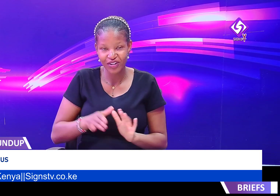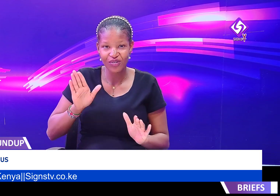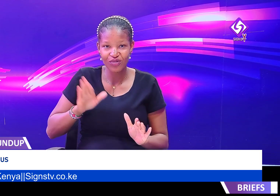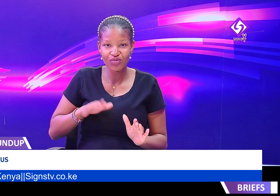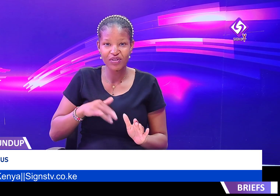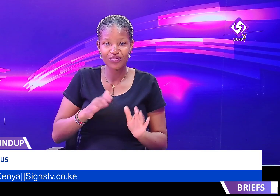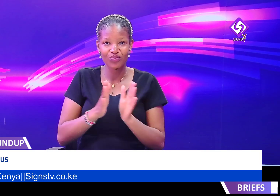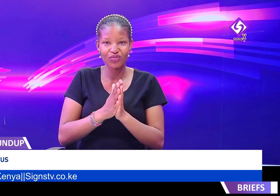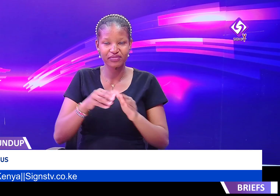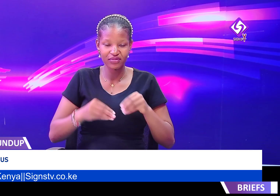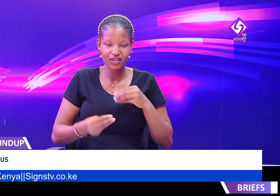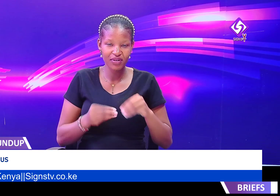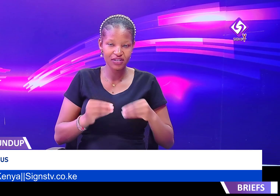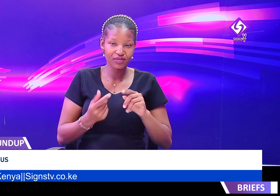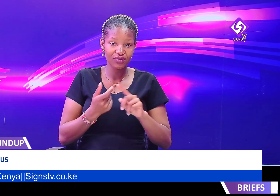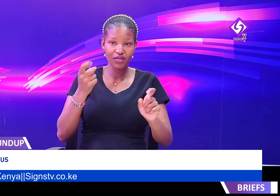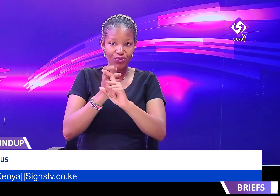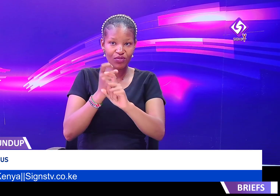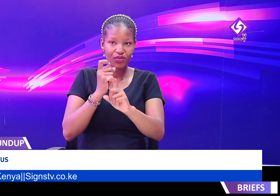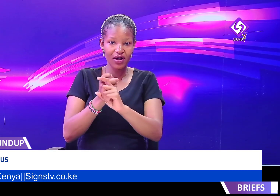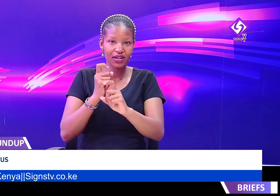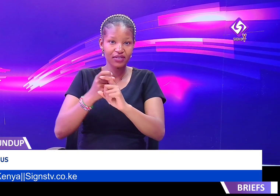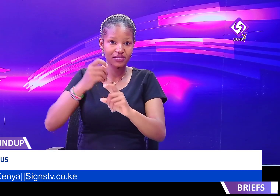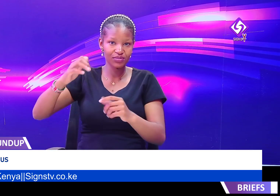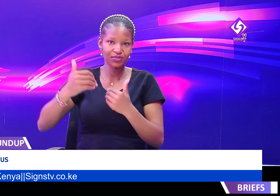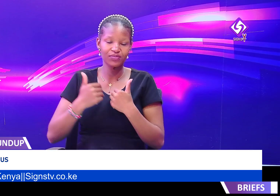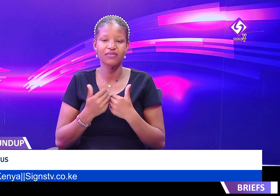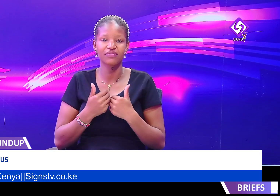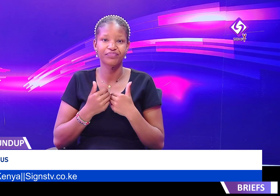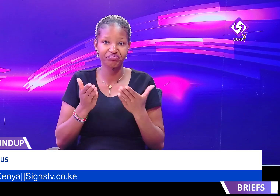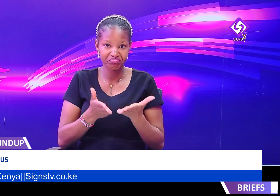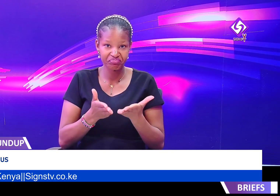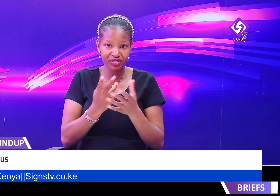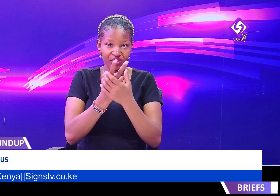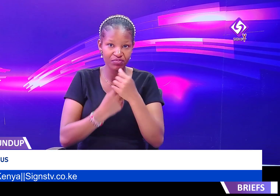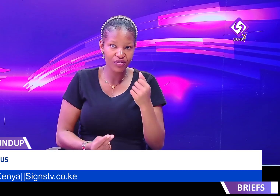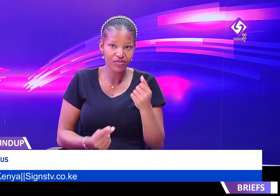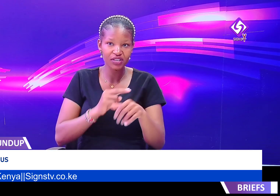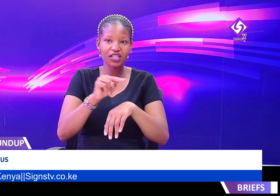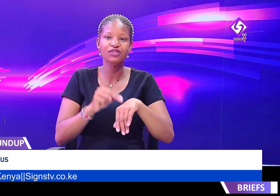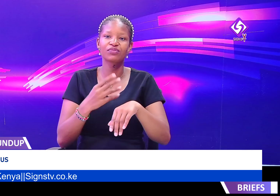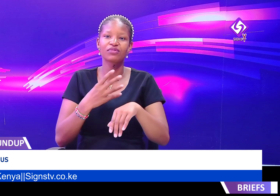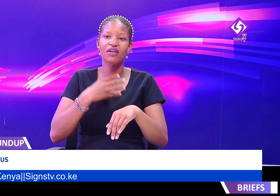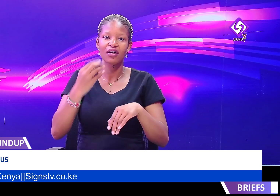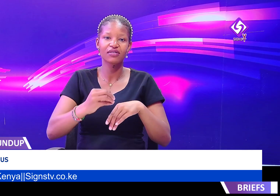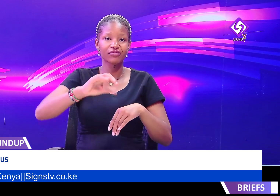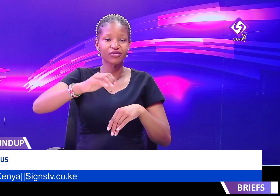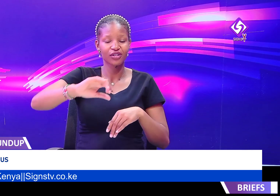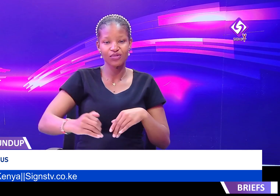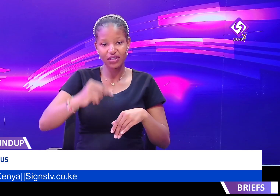sign language interpreter with the voicing is Gideon Minor. On our first Roundup weekly news, women with disability in Kwale County have urged both the